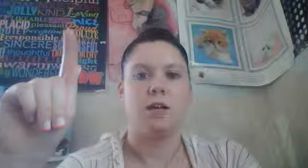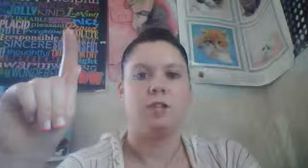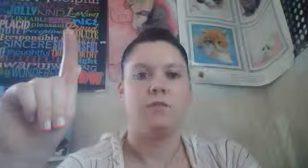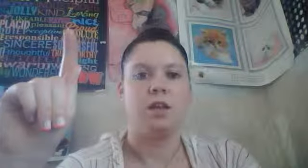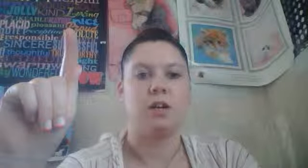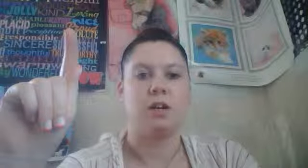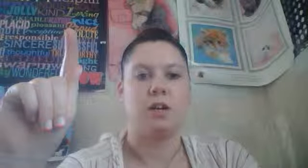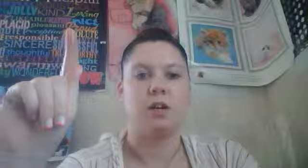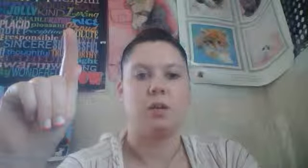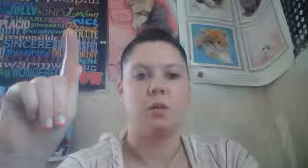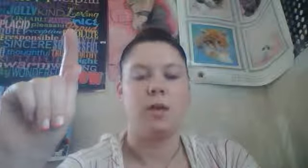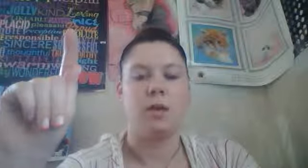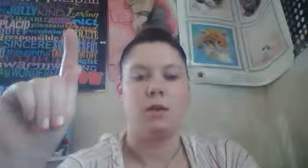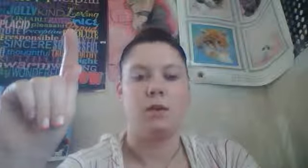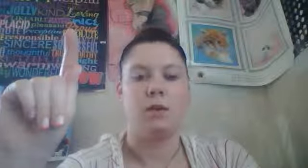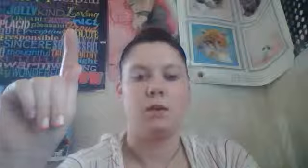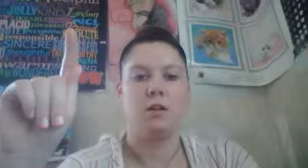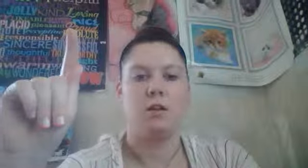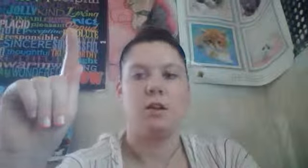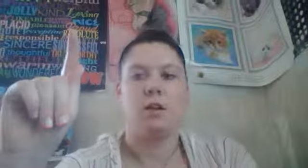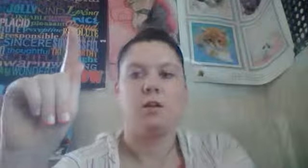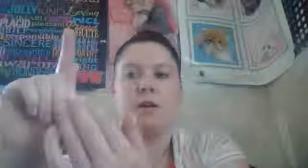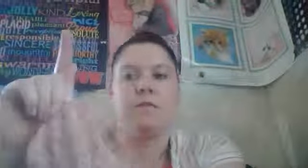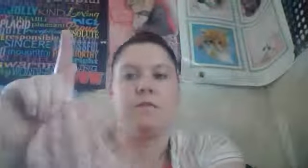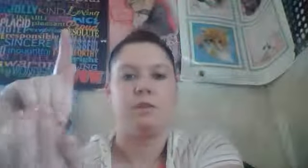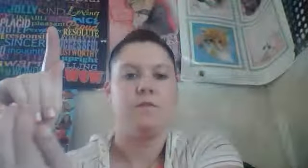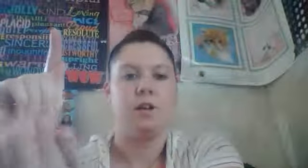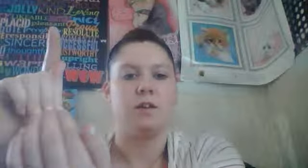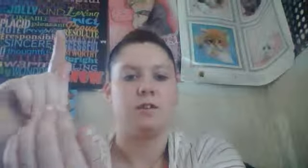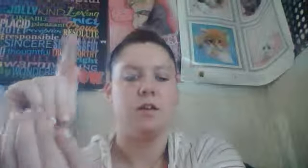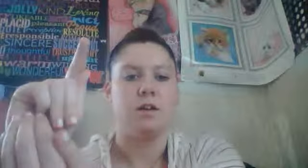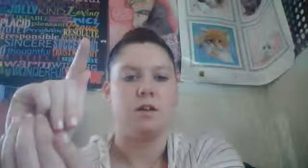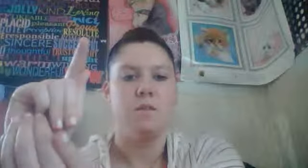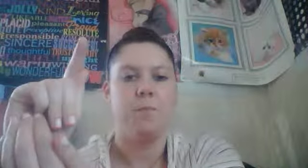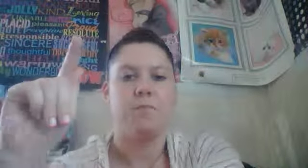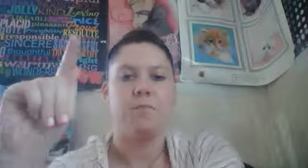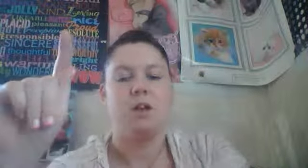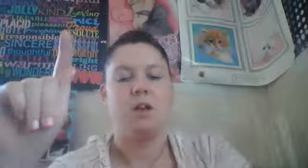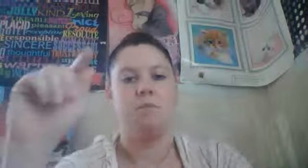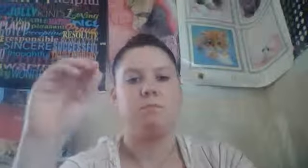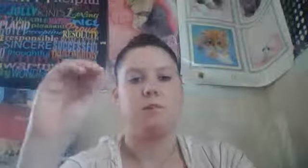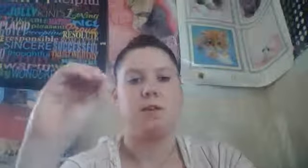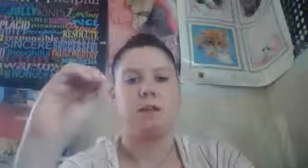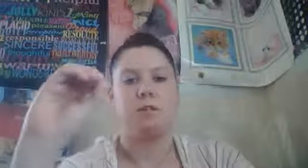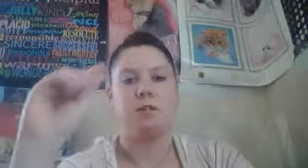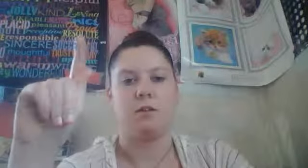inside your finger like okay. And you'll have three fingers here, so yeah,